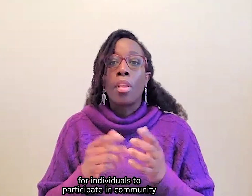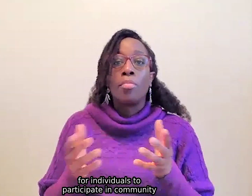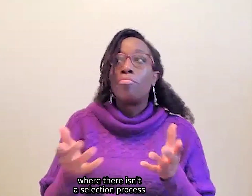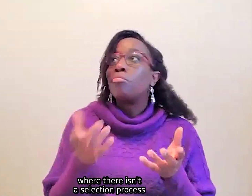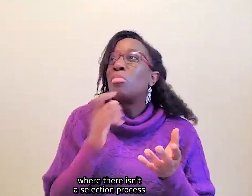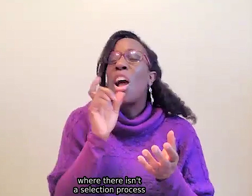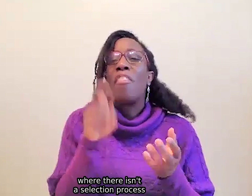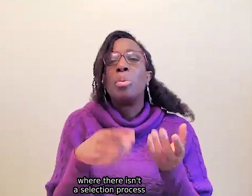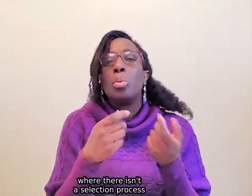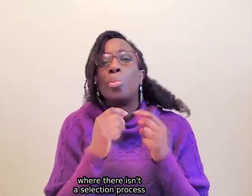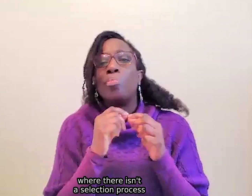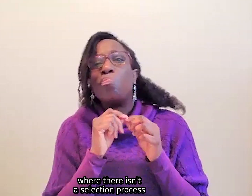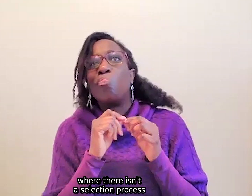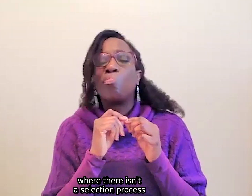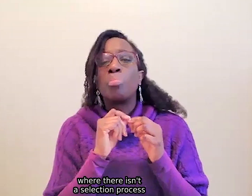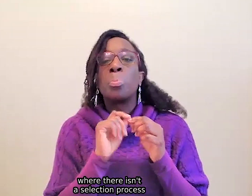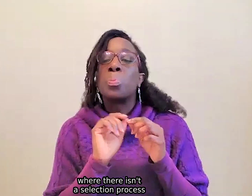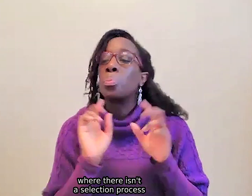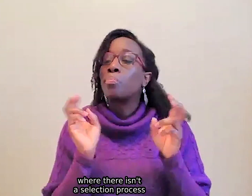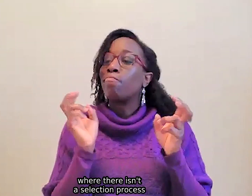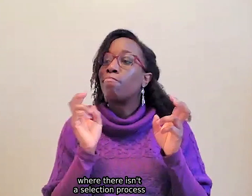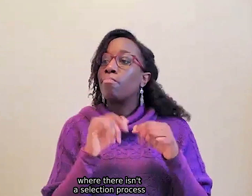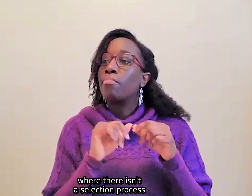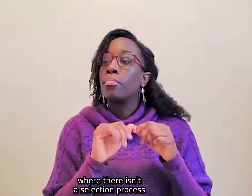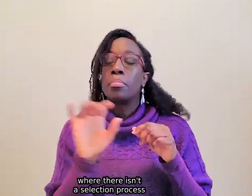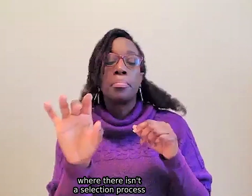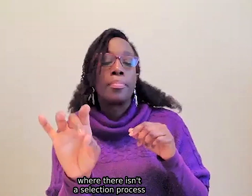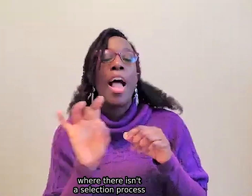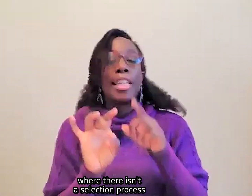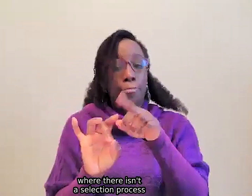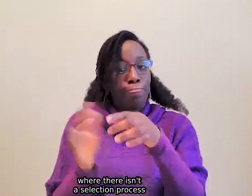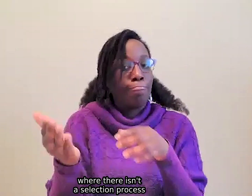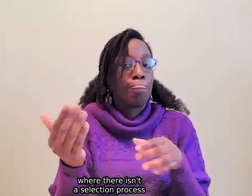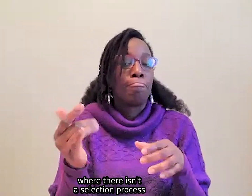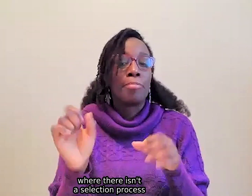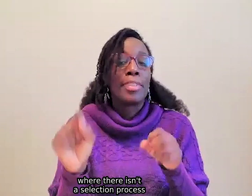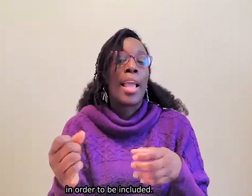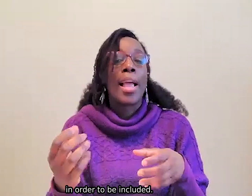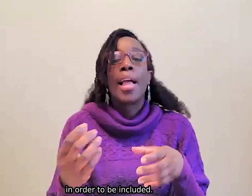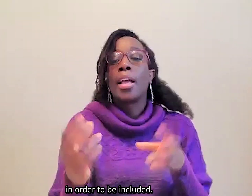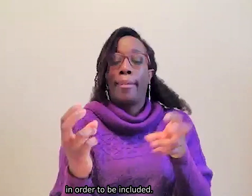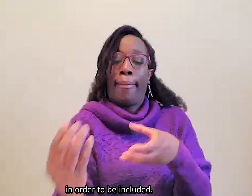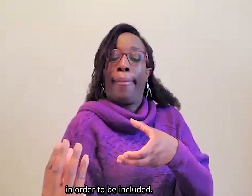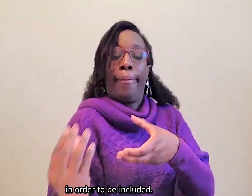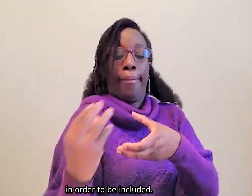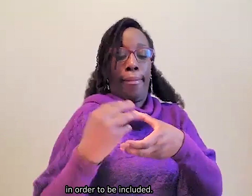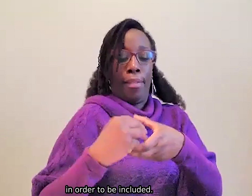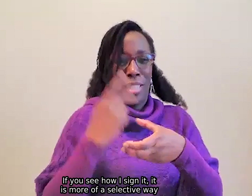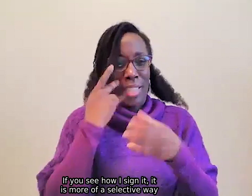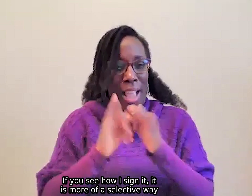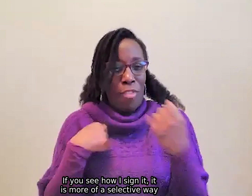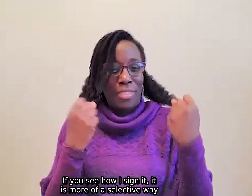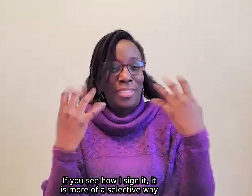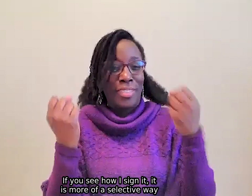community where there isn't a selection process in order to be